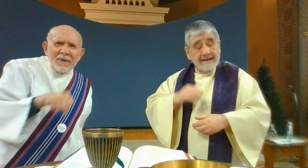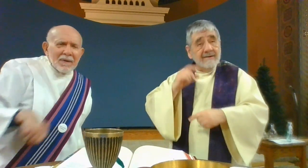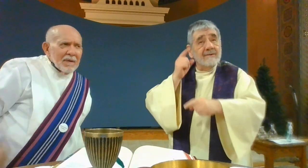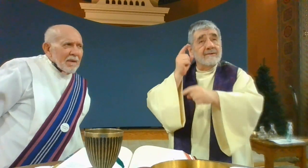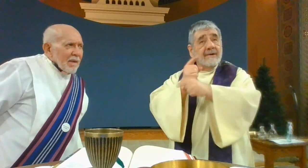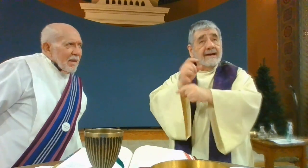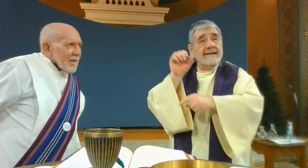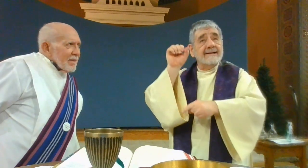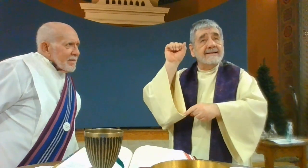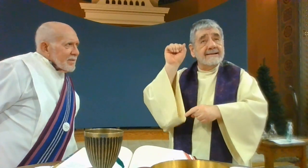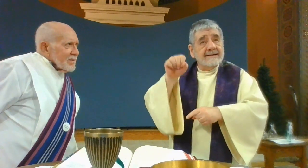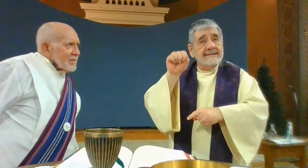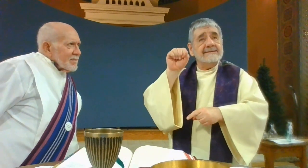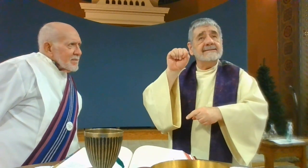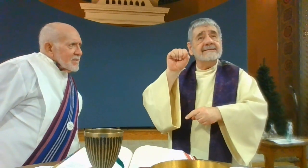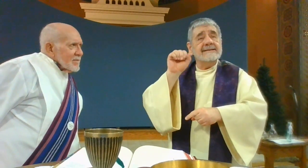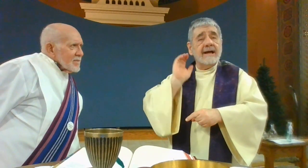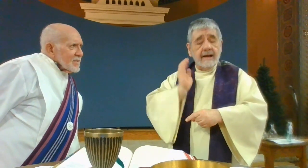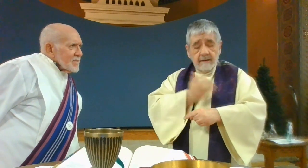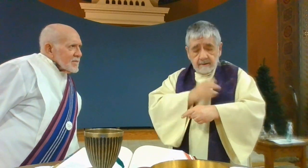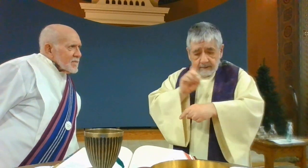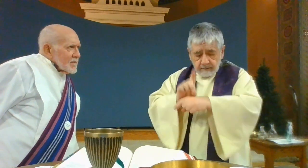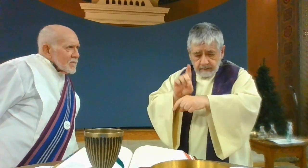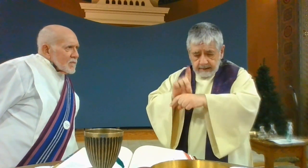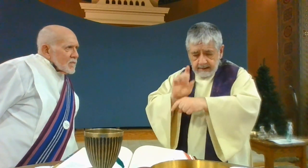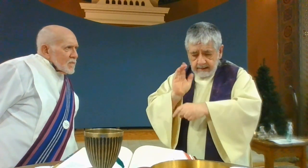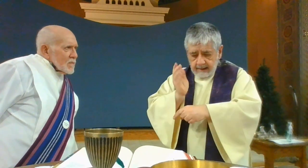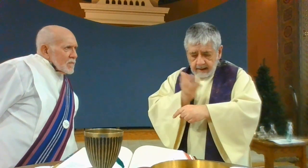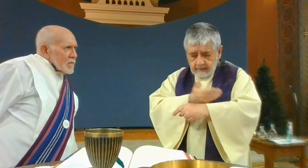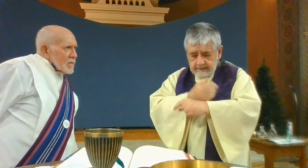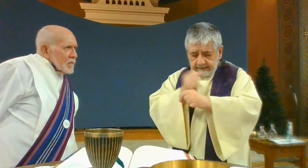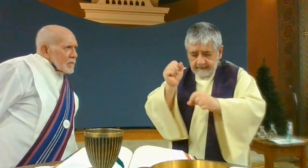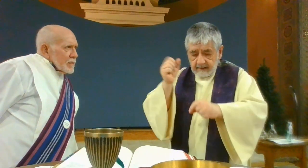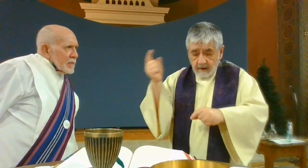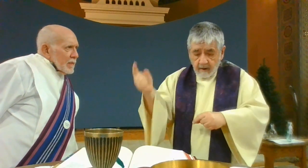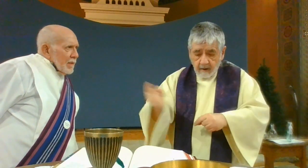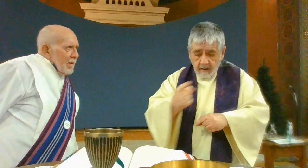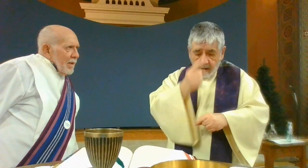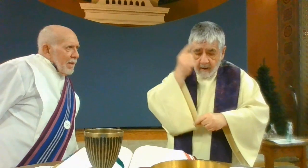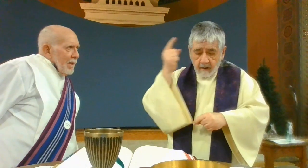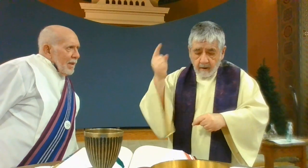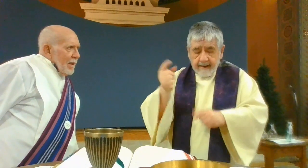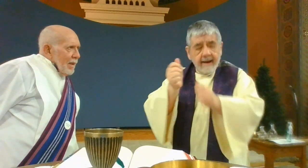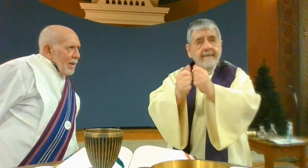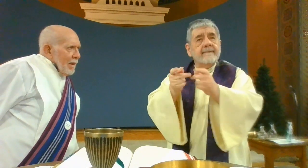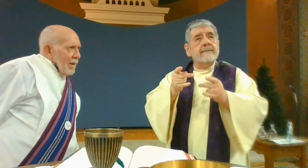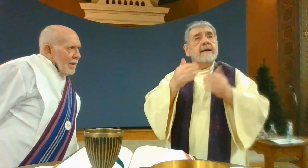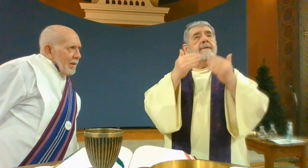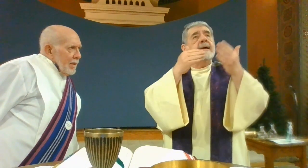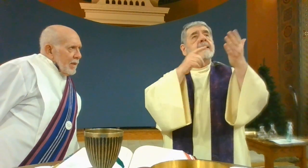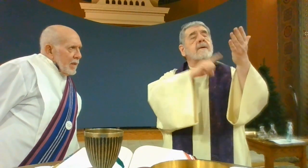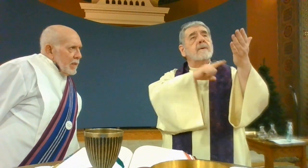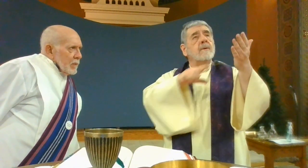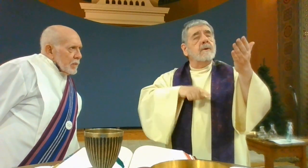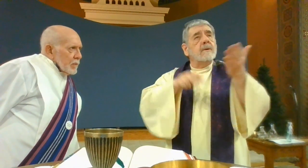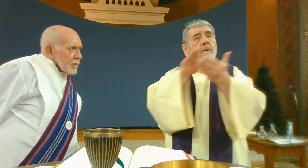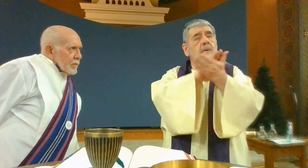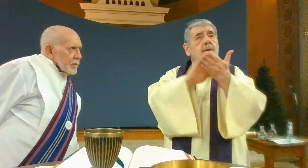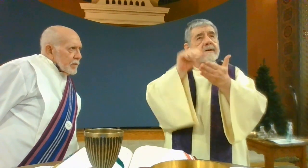and just. It is truly right and just. Our duty and our salvation, always and everywhere to give